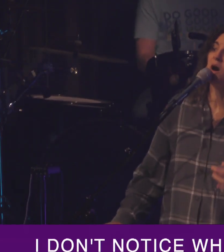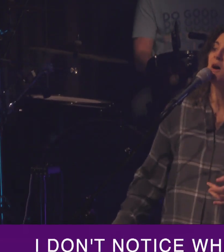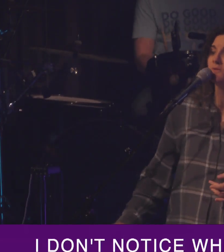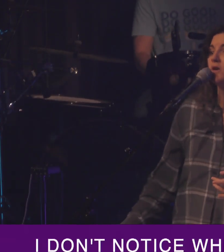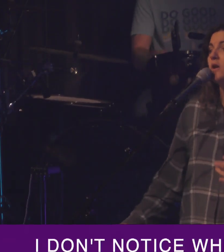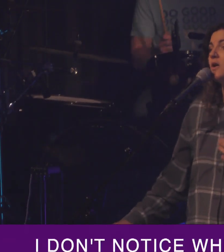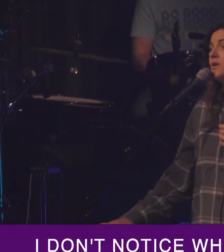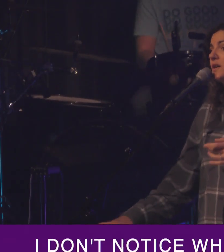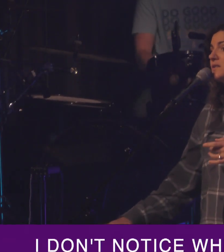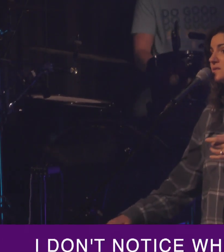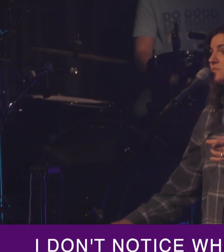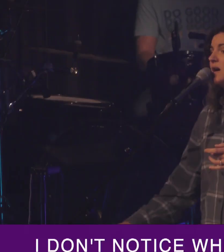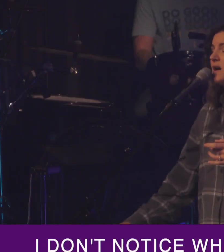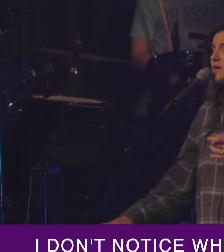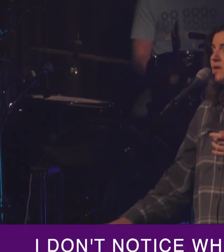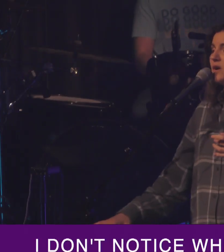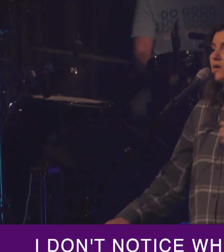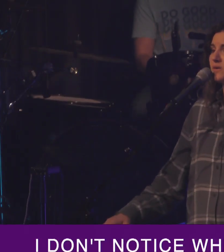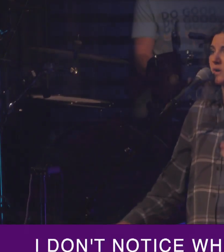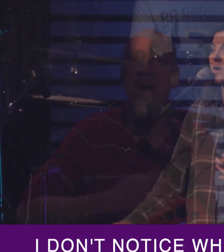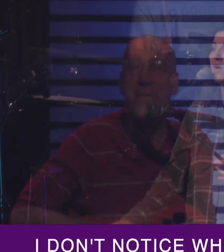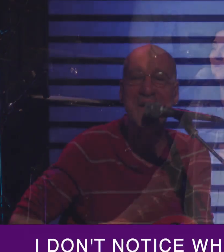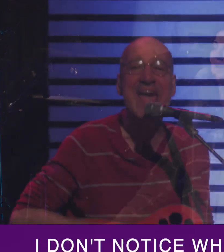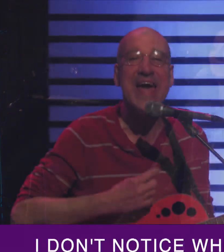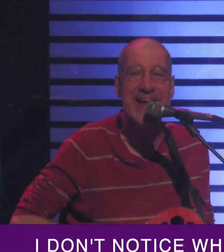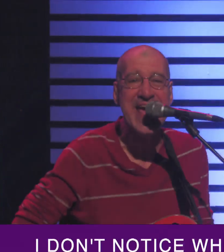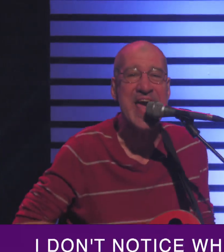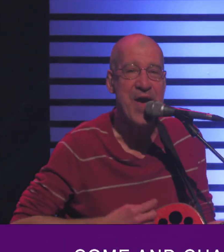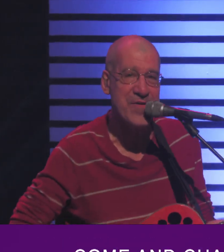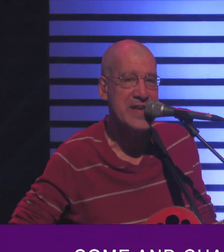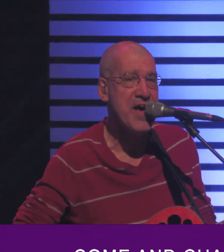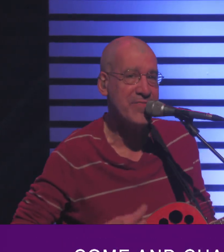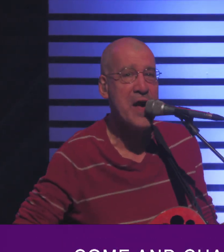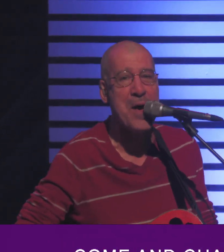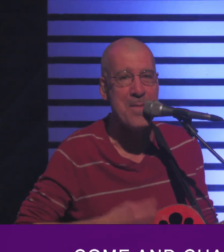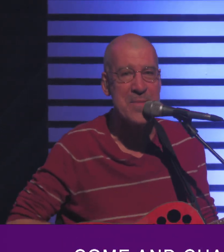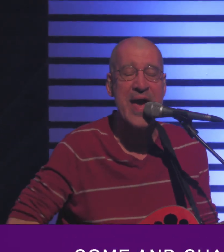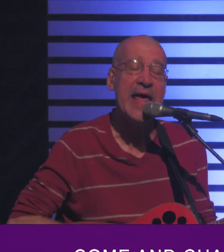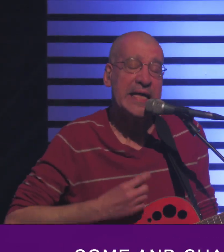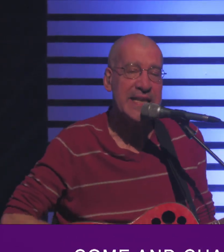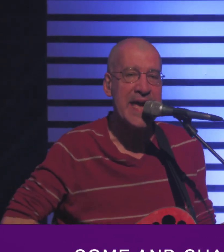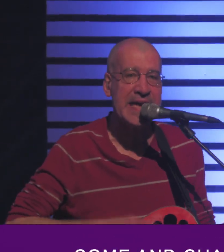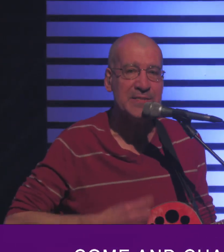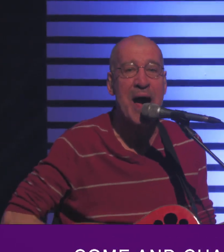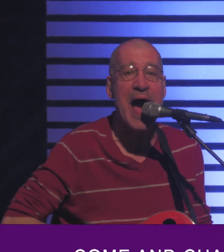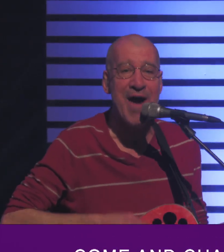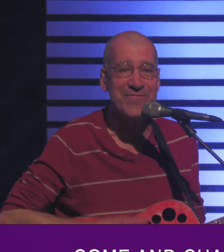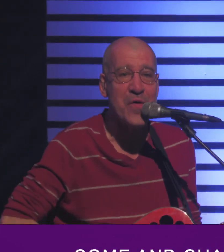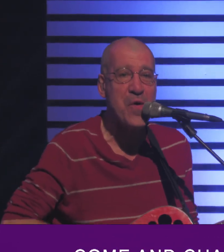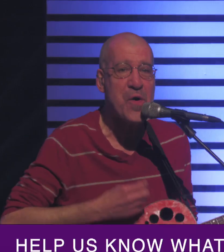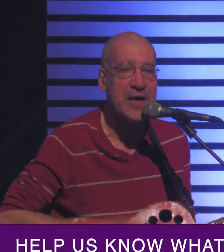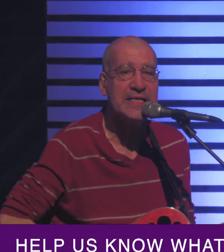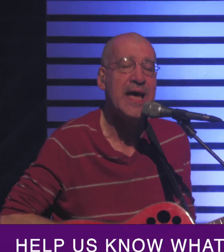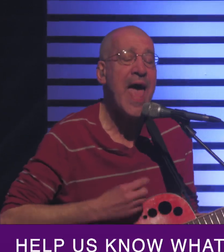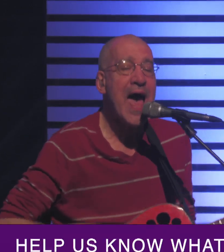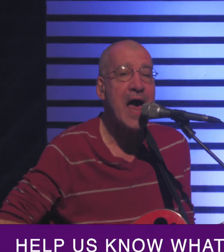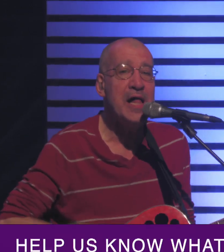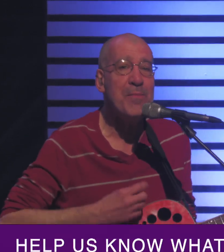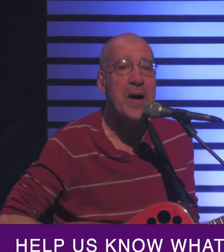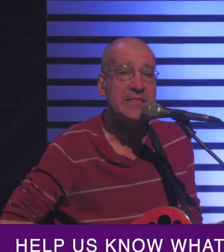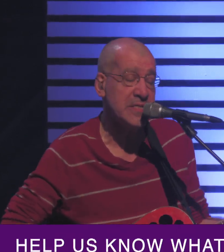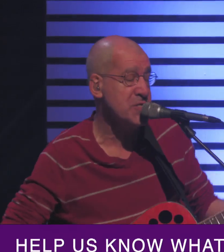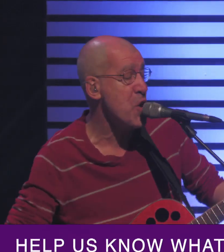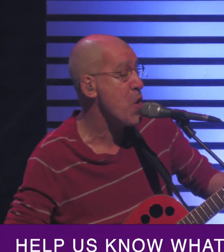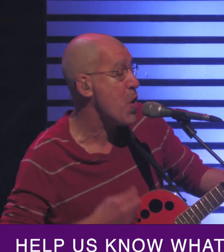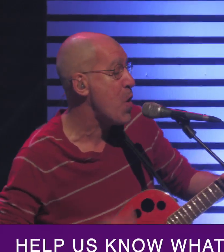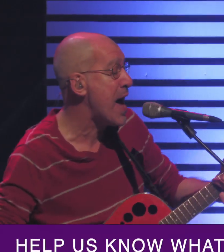I don't notice where you're going near enough. Come and change my focus.